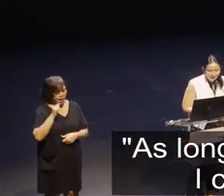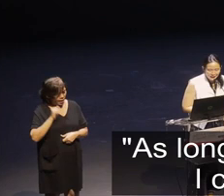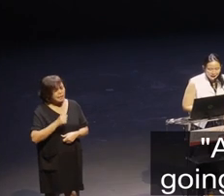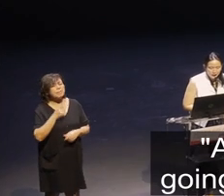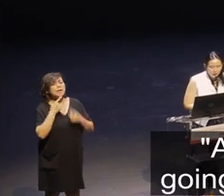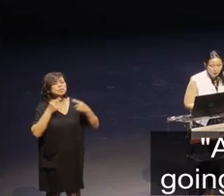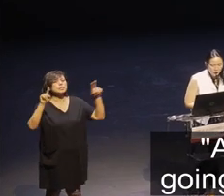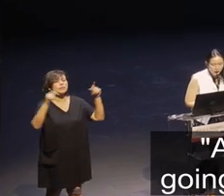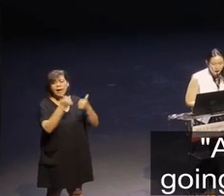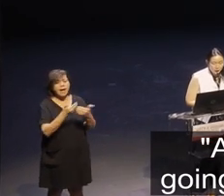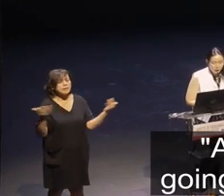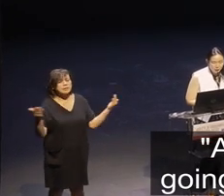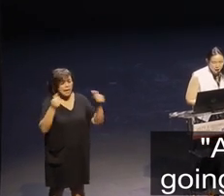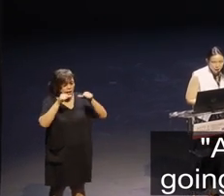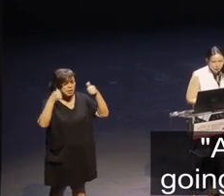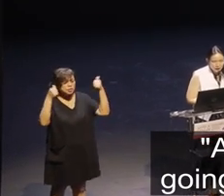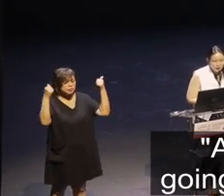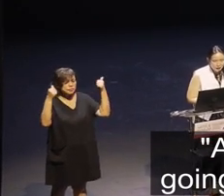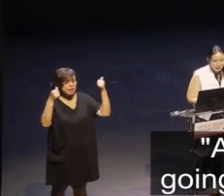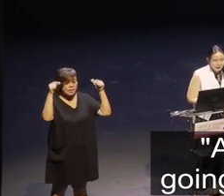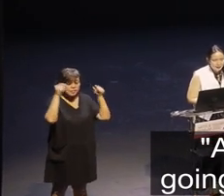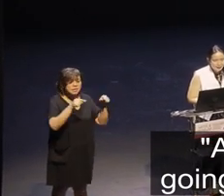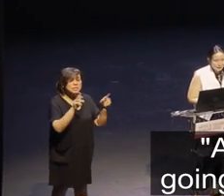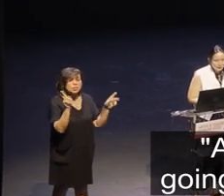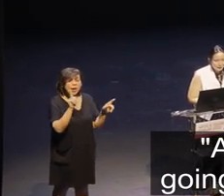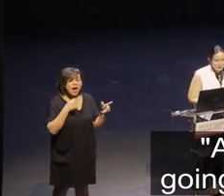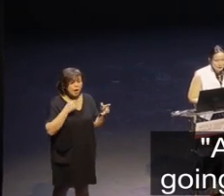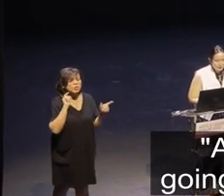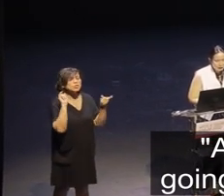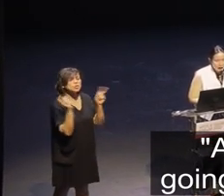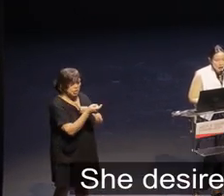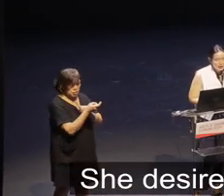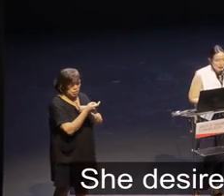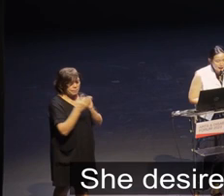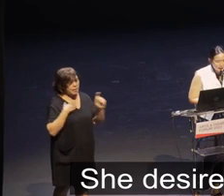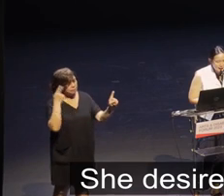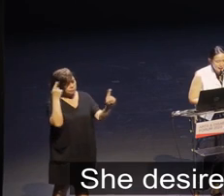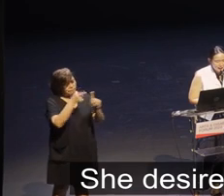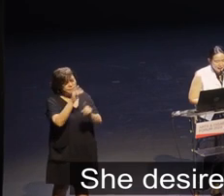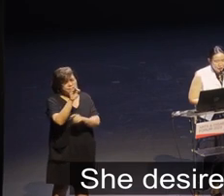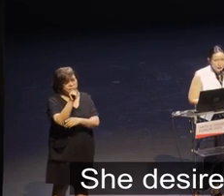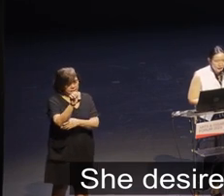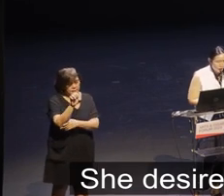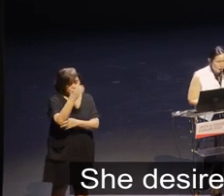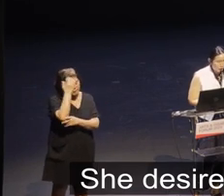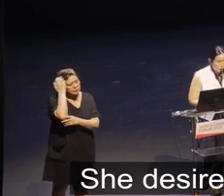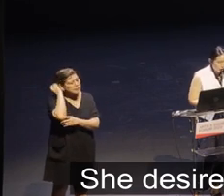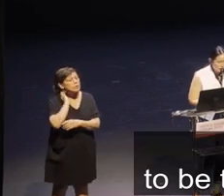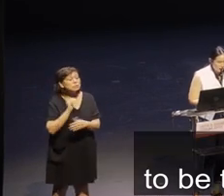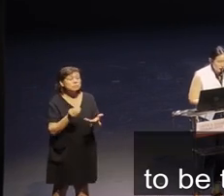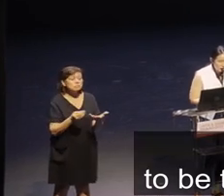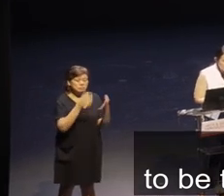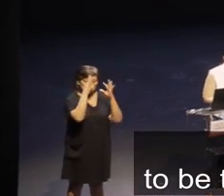anything. And this is where I am going to change my destiny. She desires to be given the chance